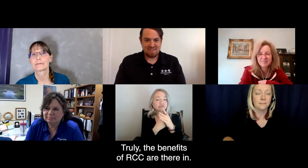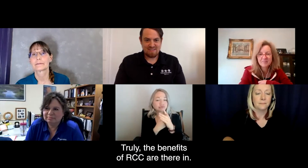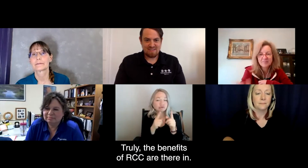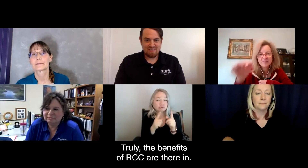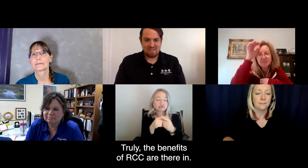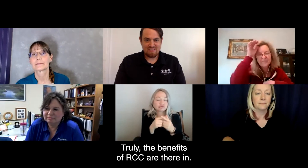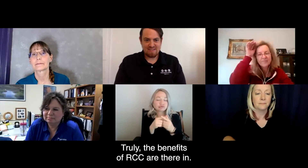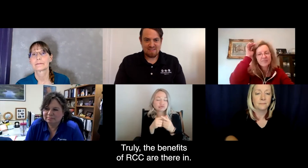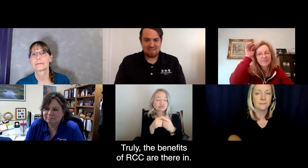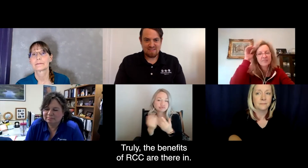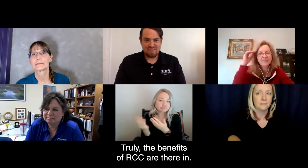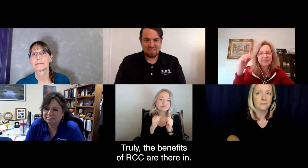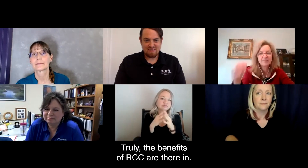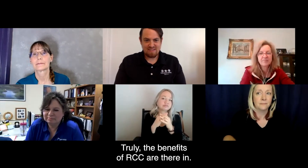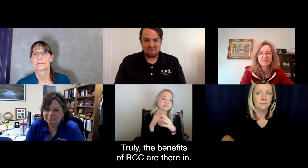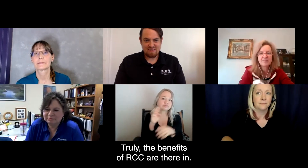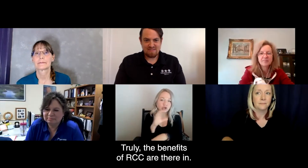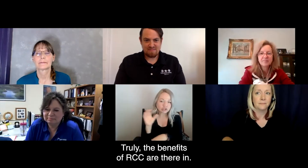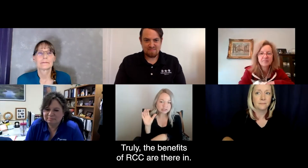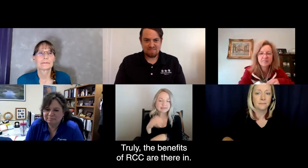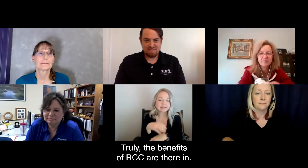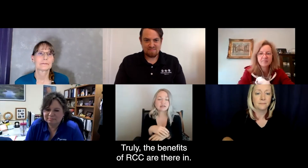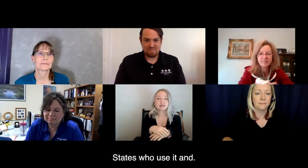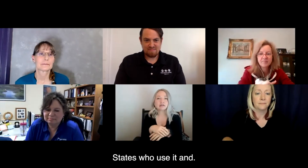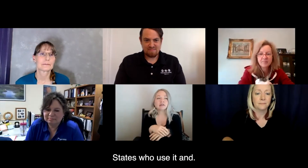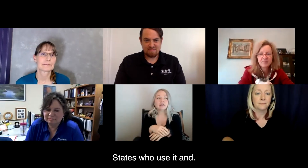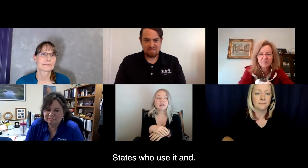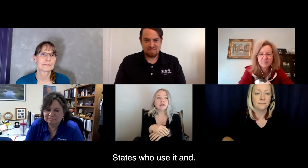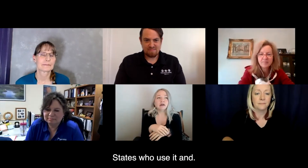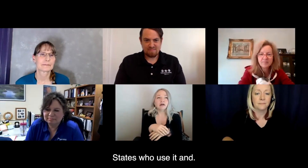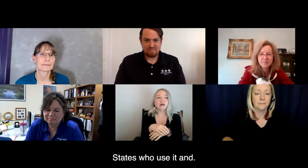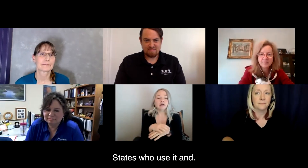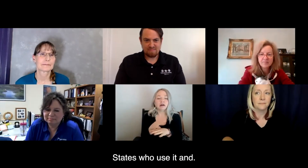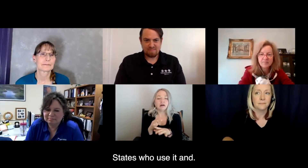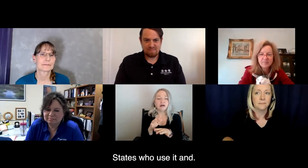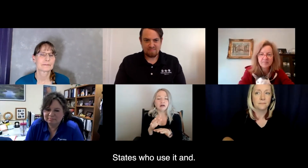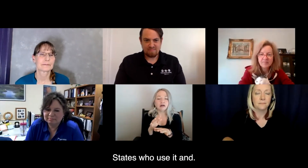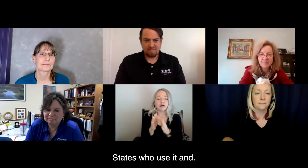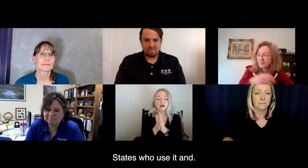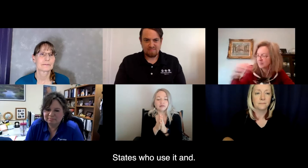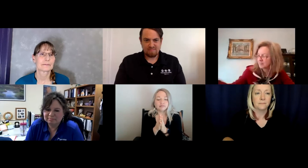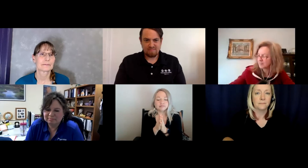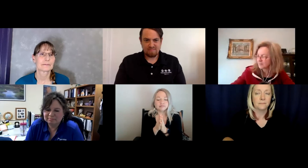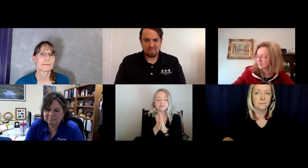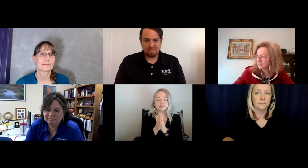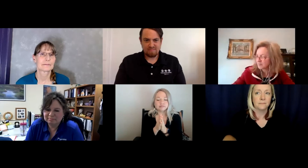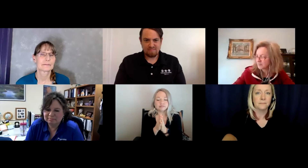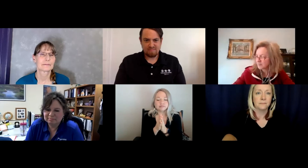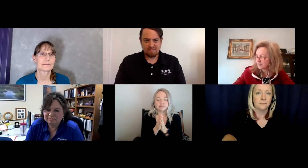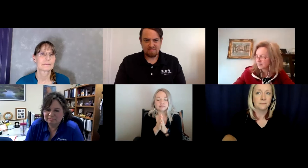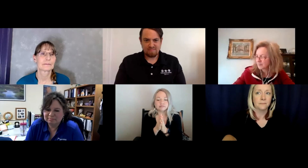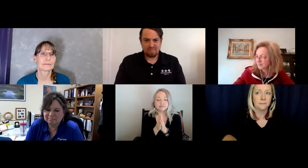Truly, the benefits of RCC are there in states who use it, and